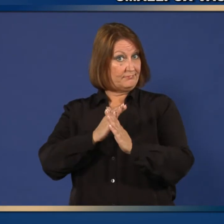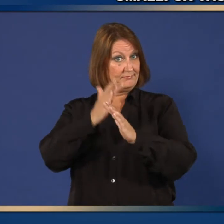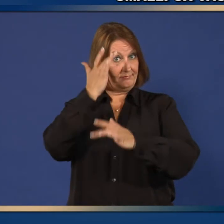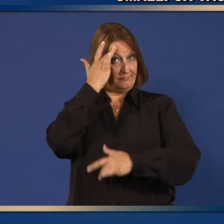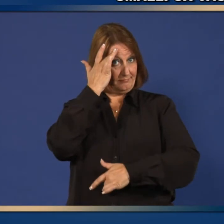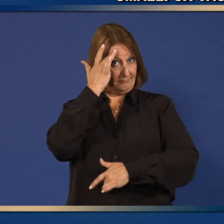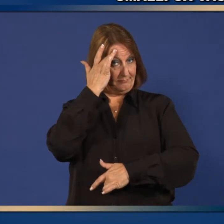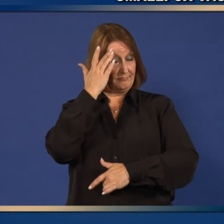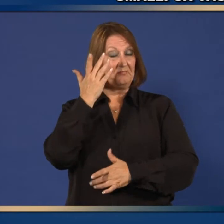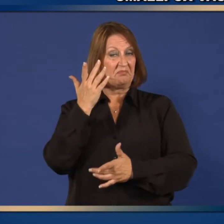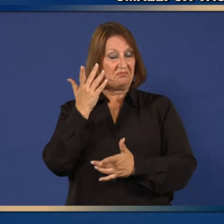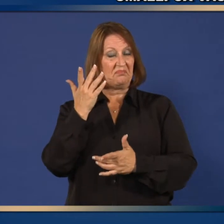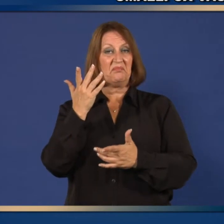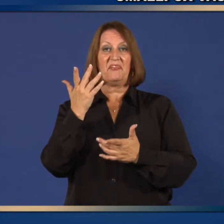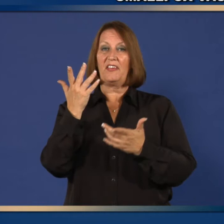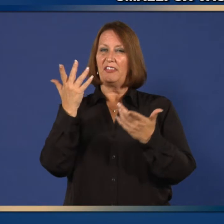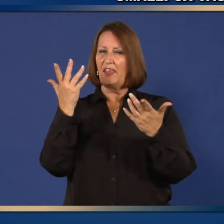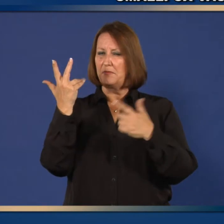Week 1.